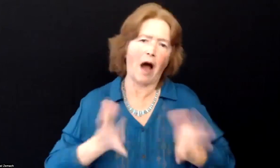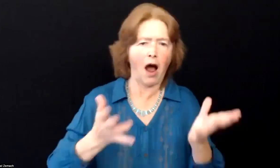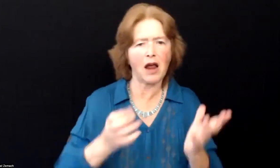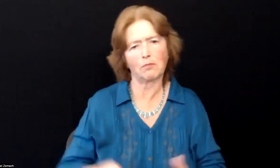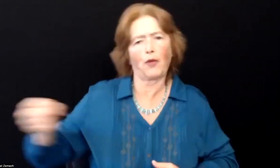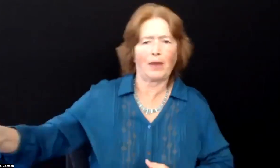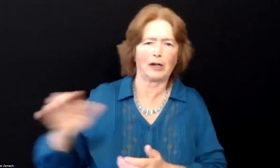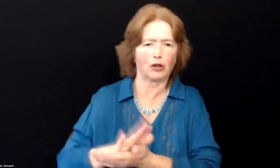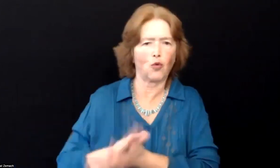these